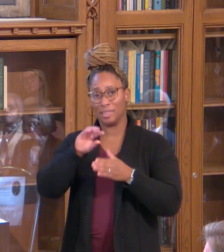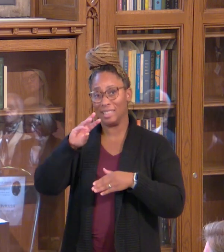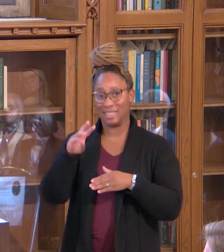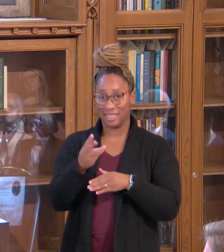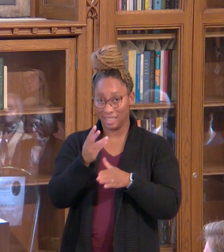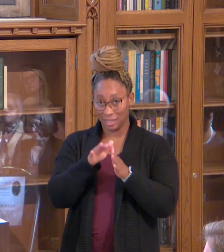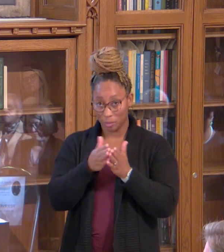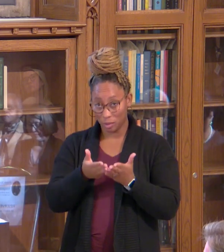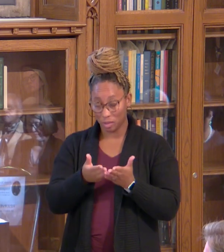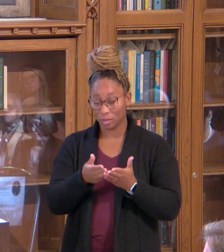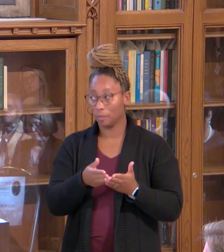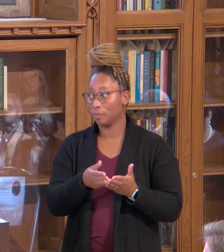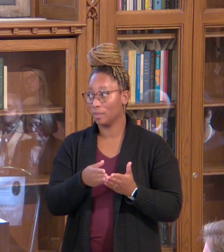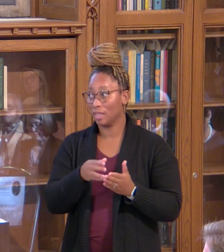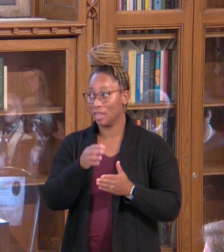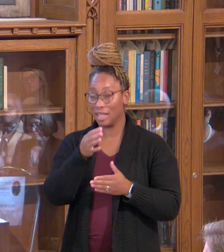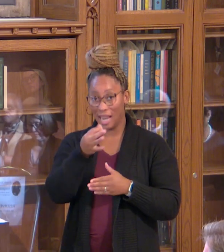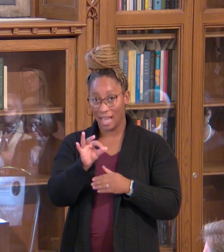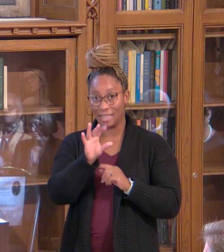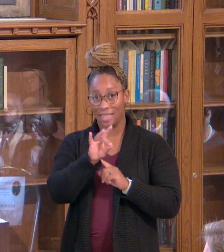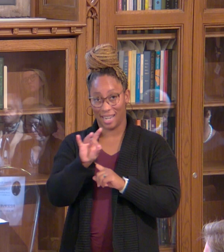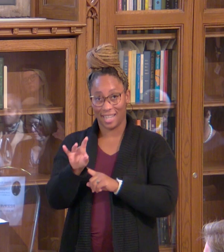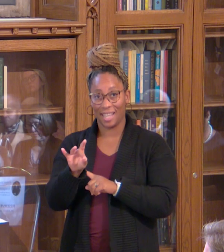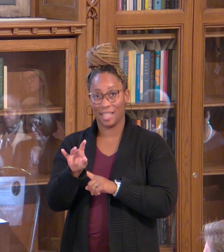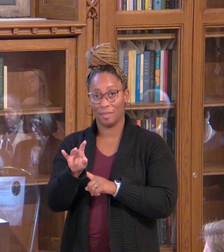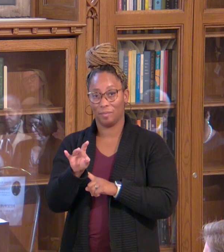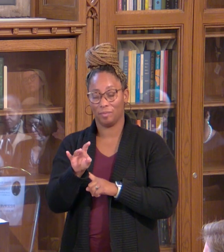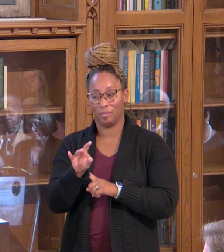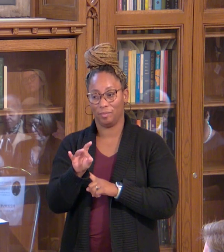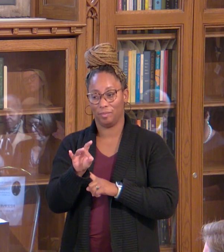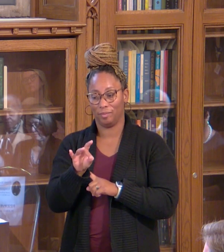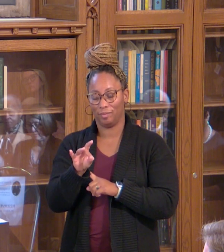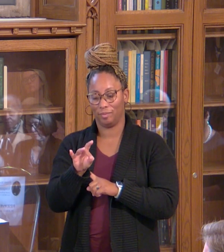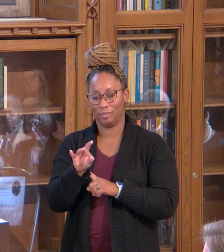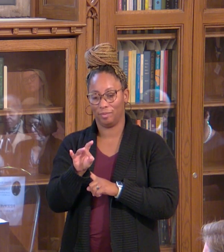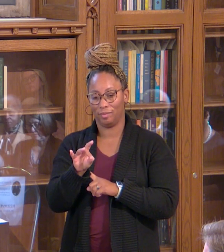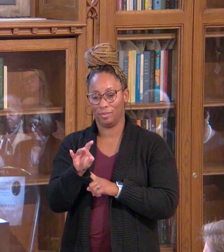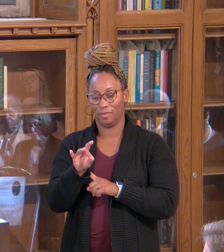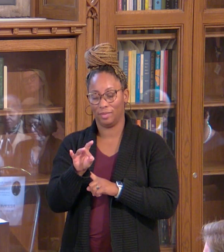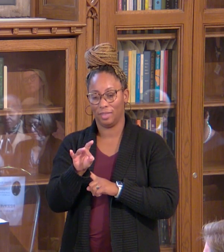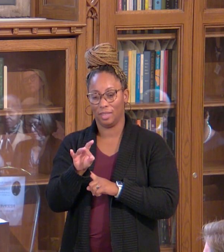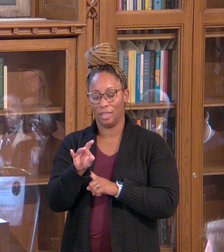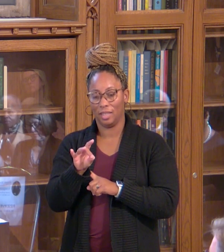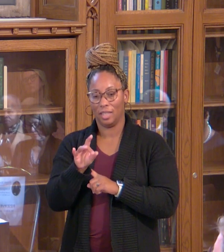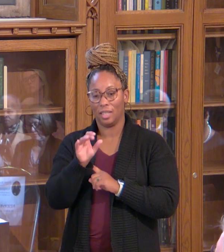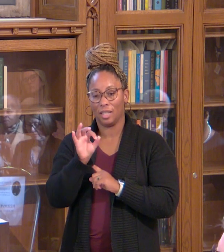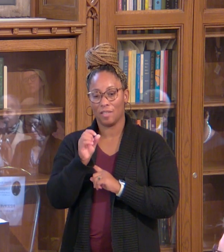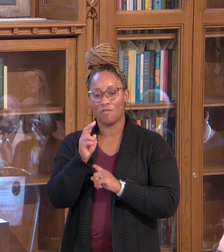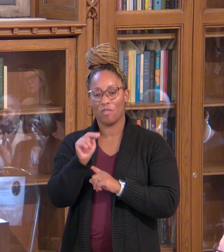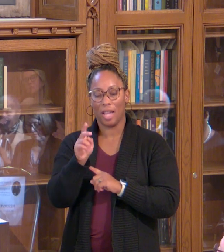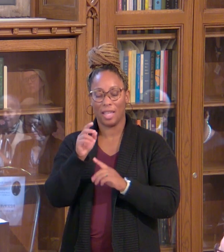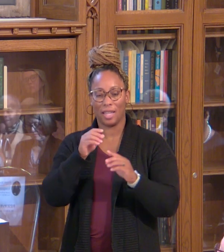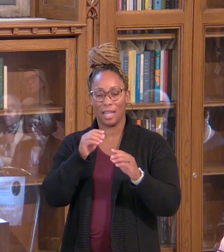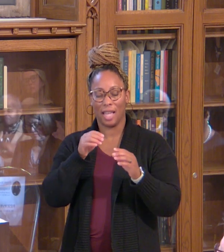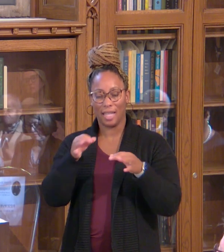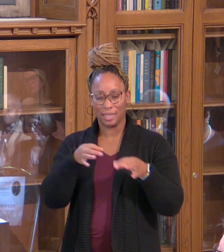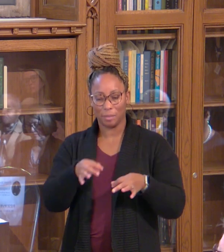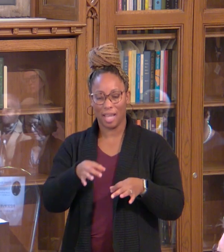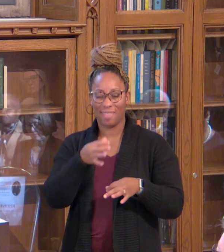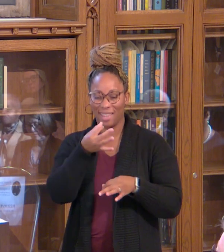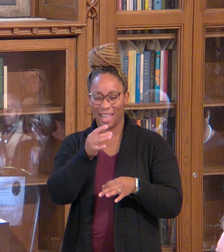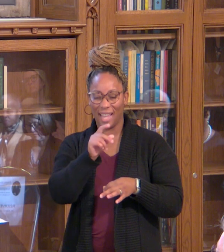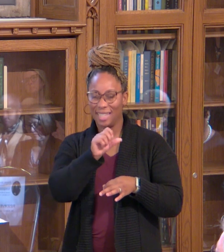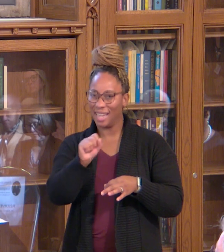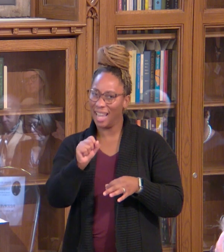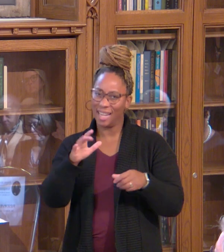Slavery to Freedom and this is in 1988 Franklin explains the decade of the 80s as